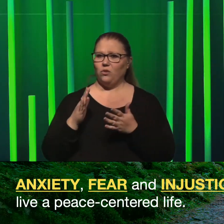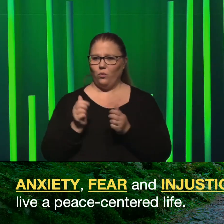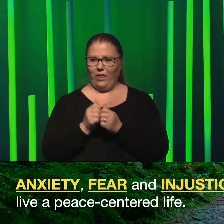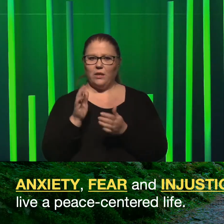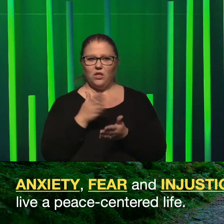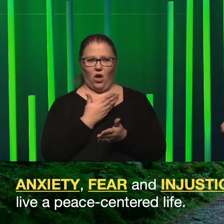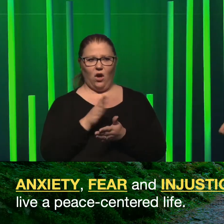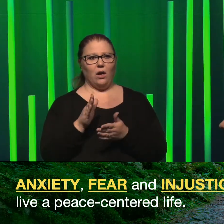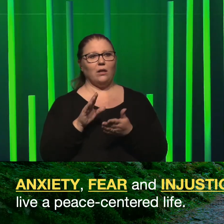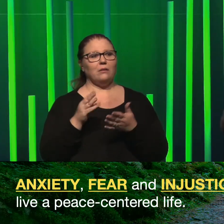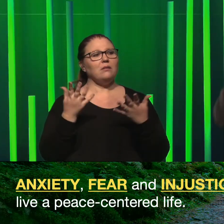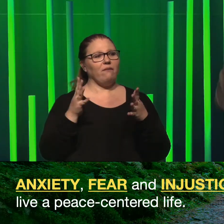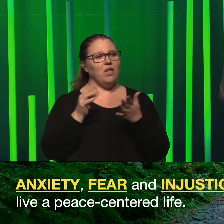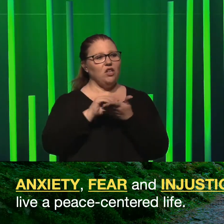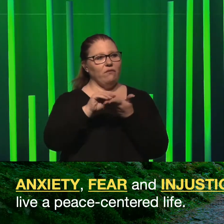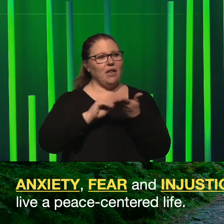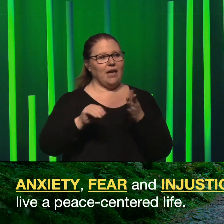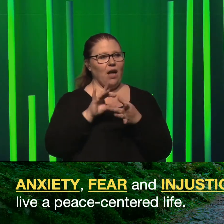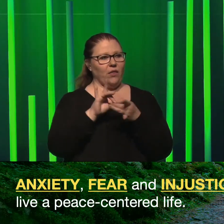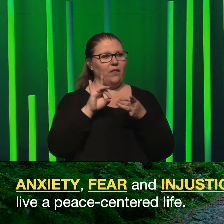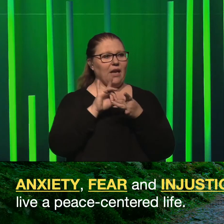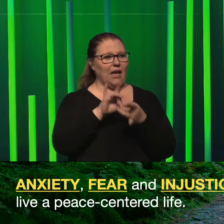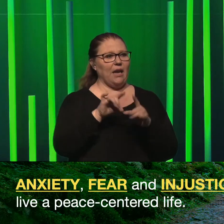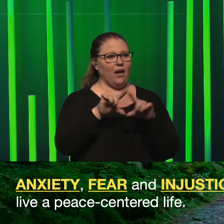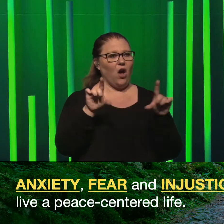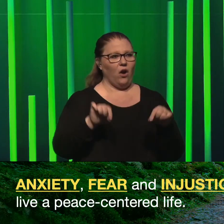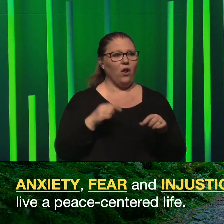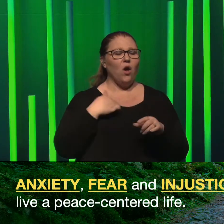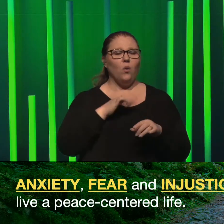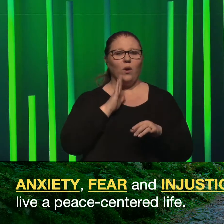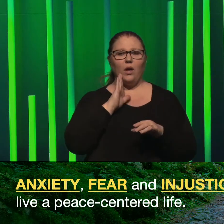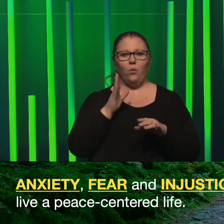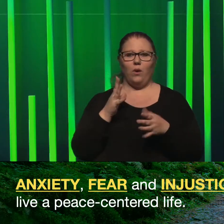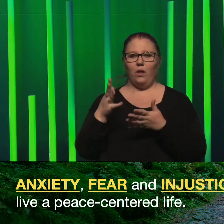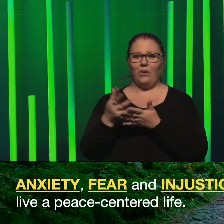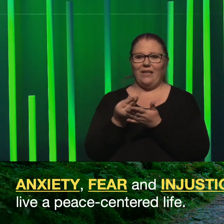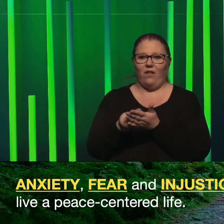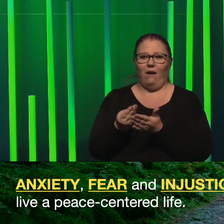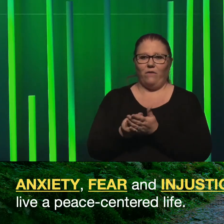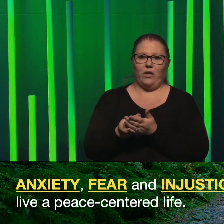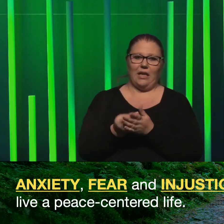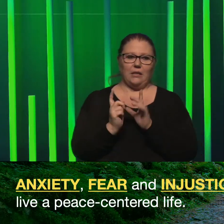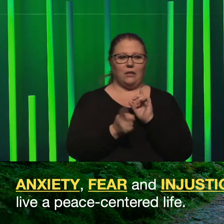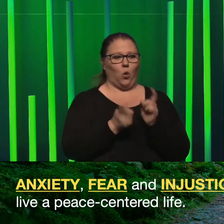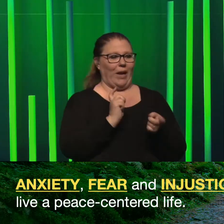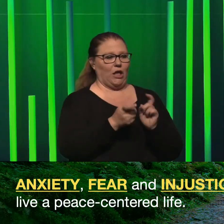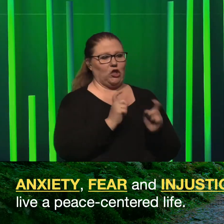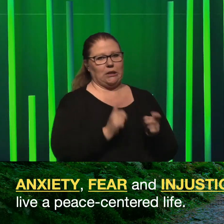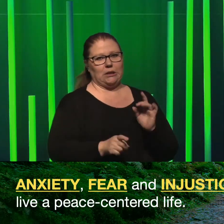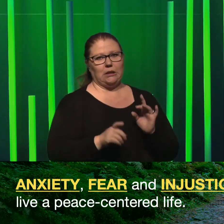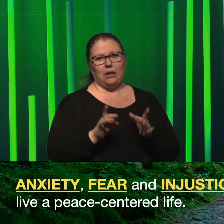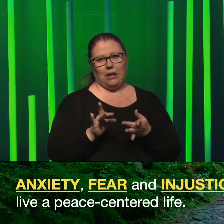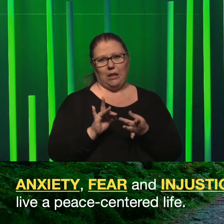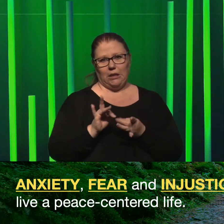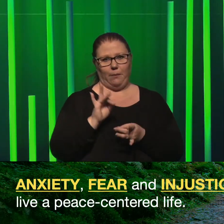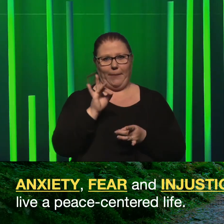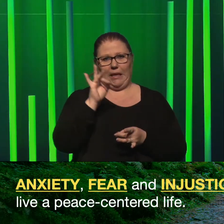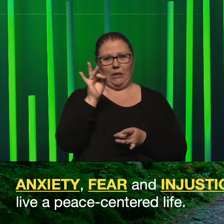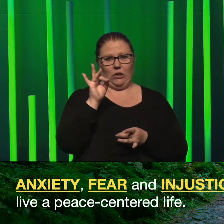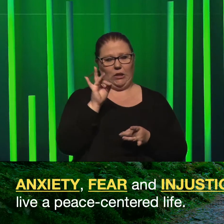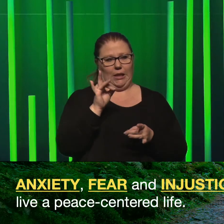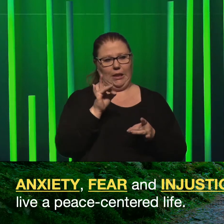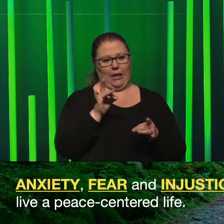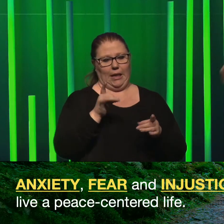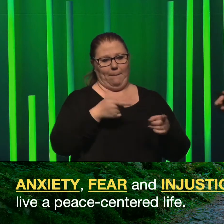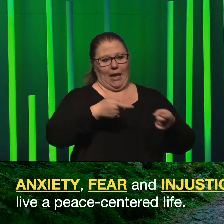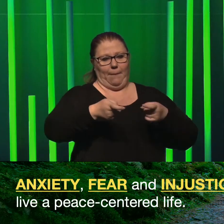And in just a moment, we're going to receive the offering, which is really just receive donations, kind of a spiritually manipulative word to get you to give